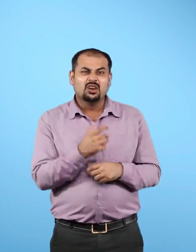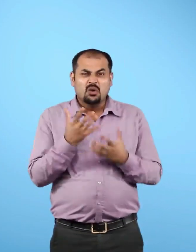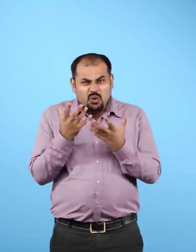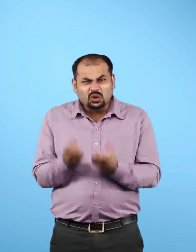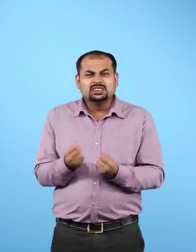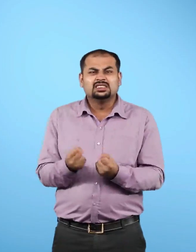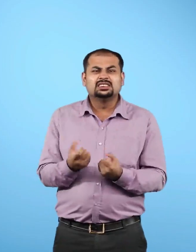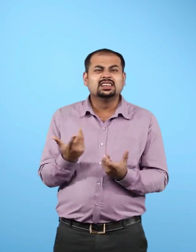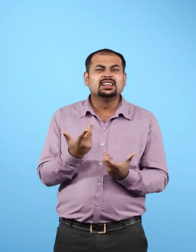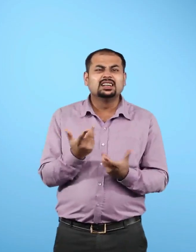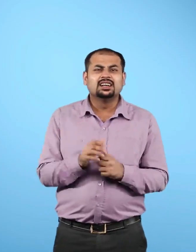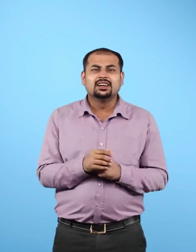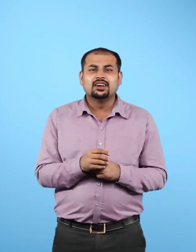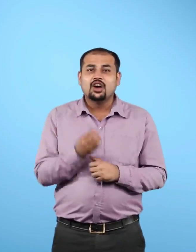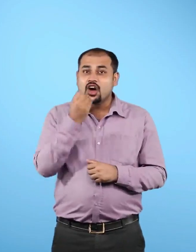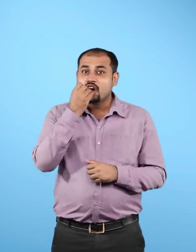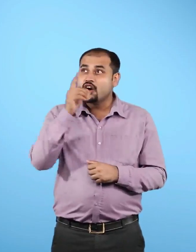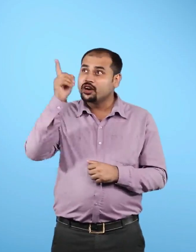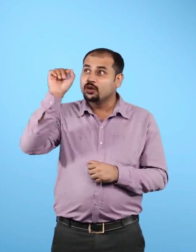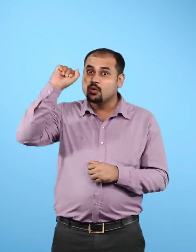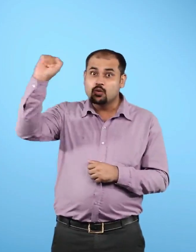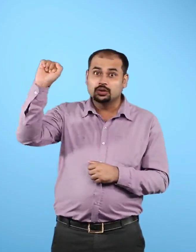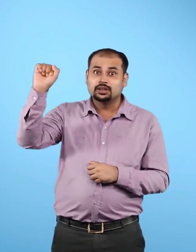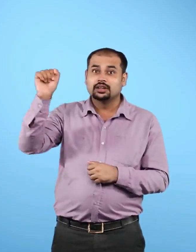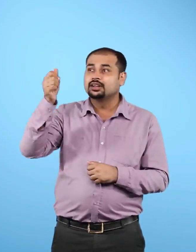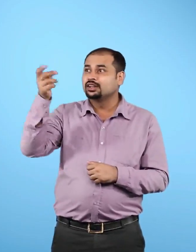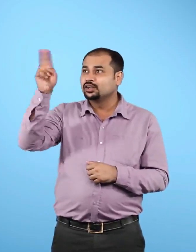some Hong Kong dollars and won.